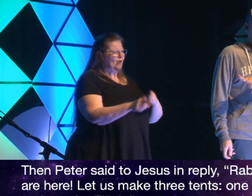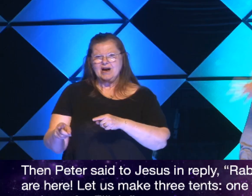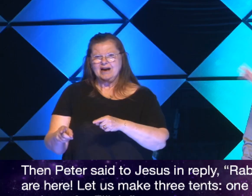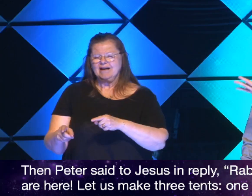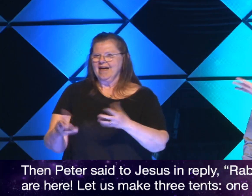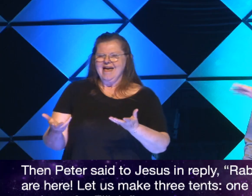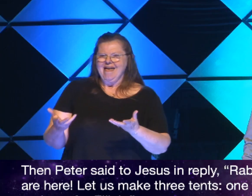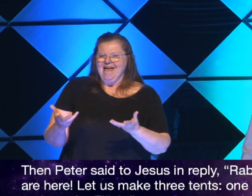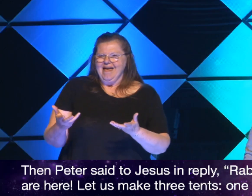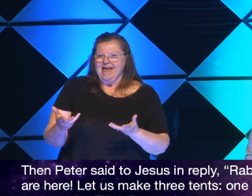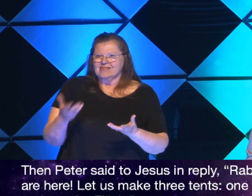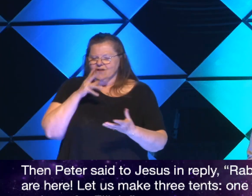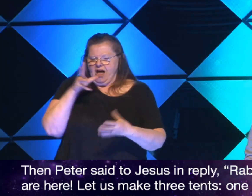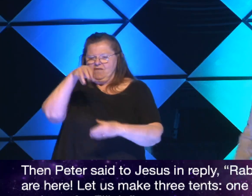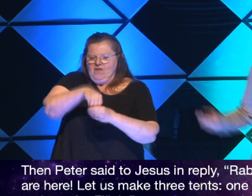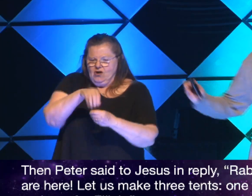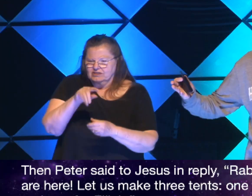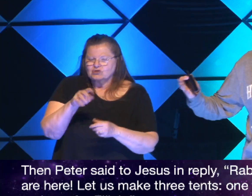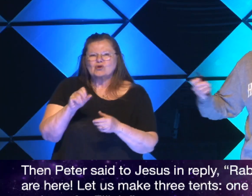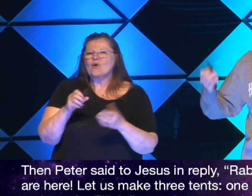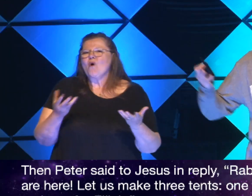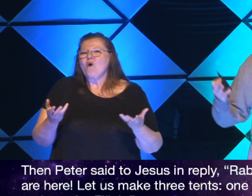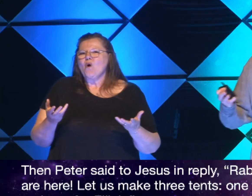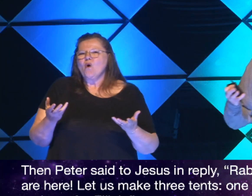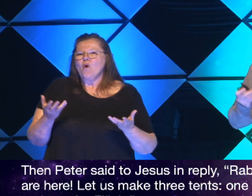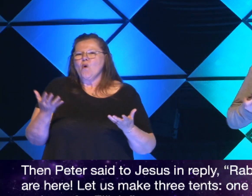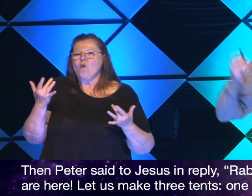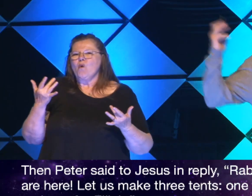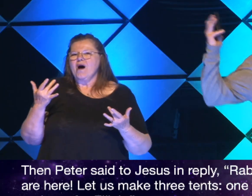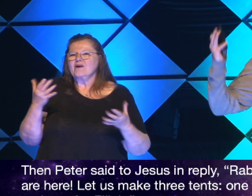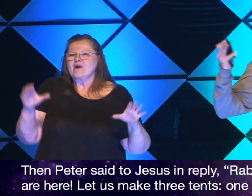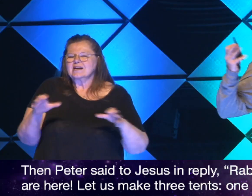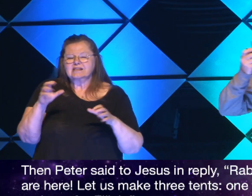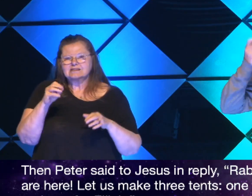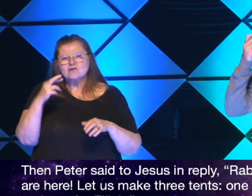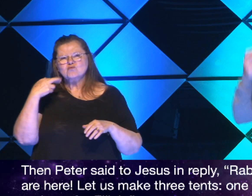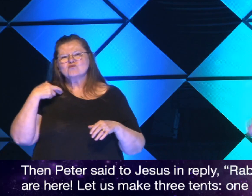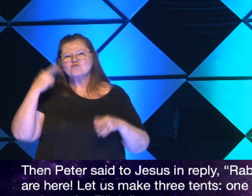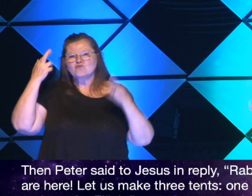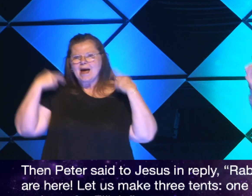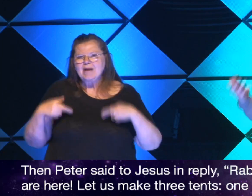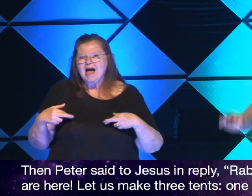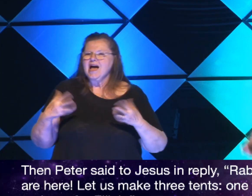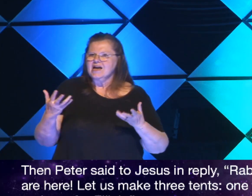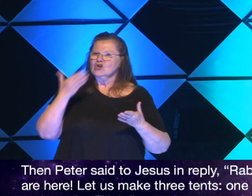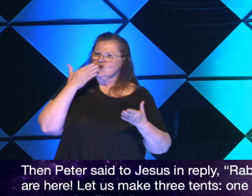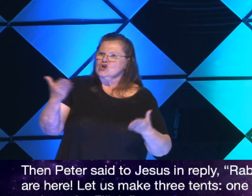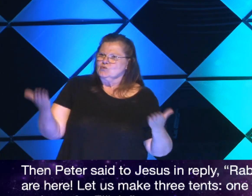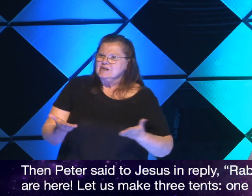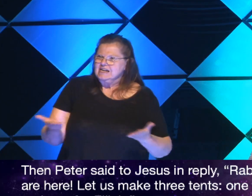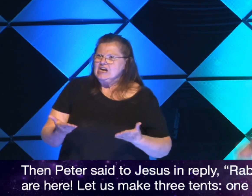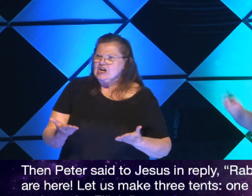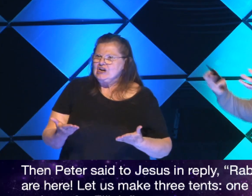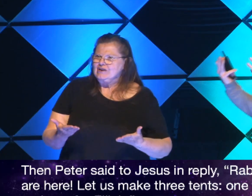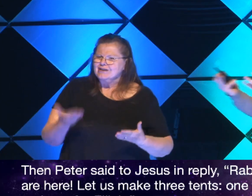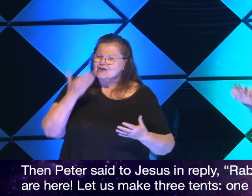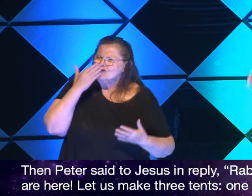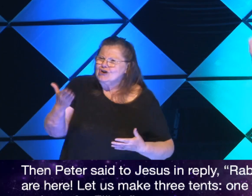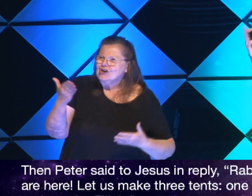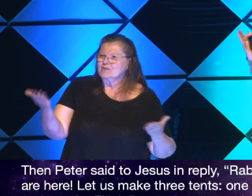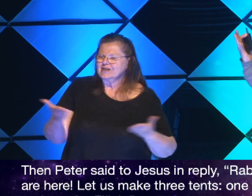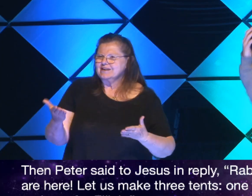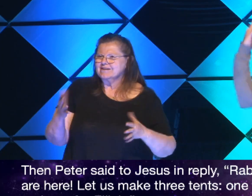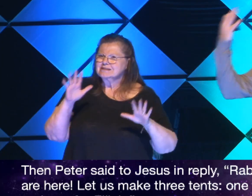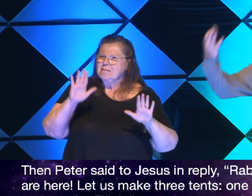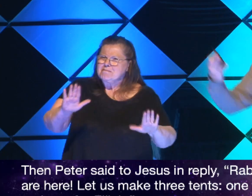they're not part of it. And so he's just kind of well, why don't, and he says, Rabbi, it's good that we're here. It's good that we're here.